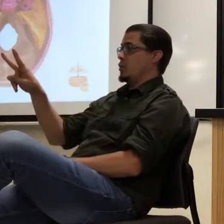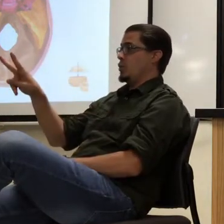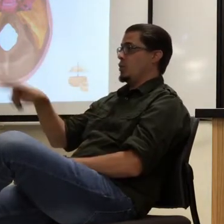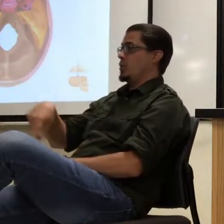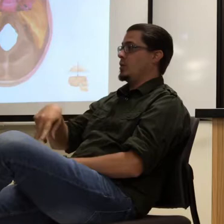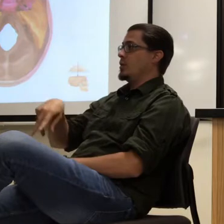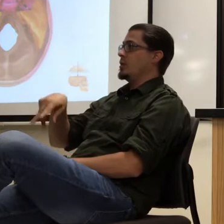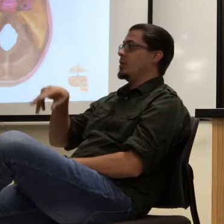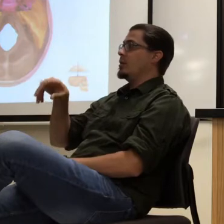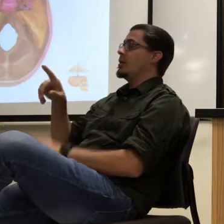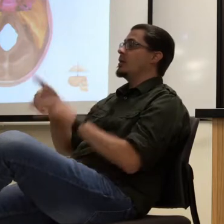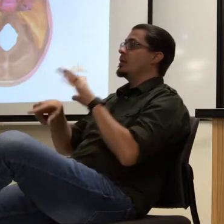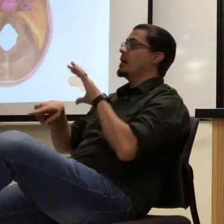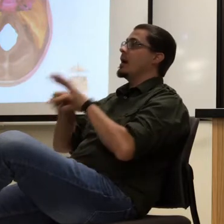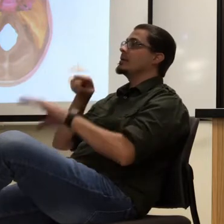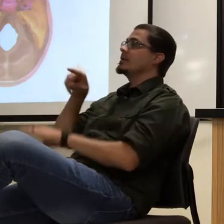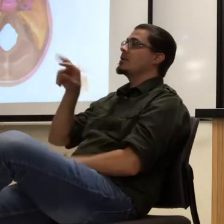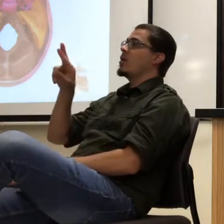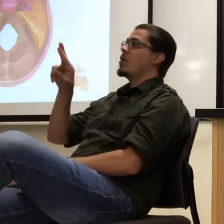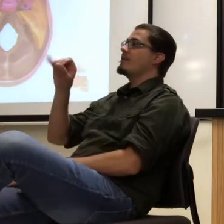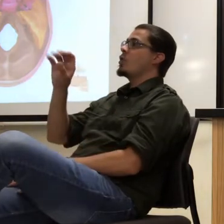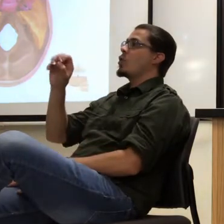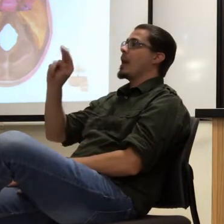exits foramen rotundum.